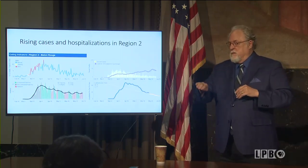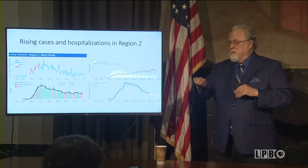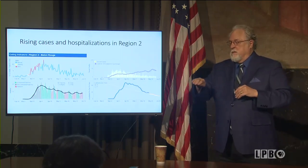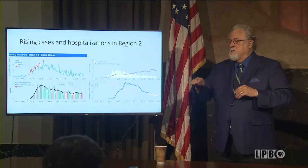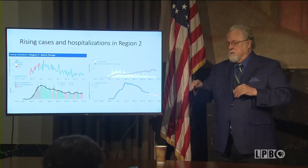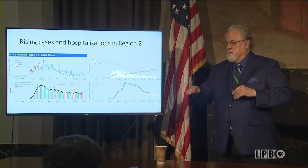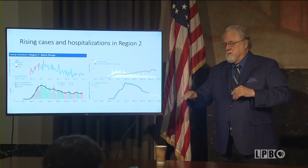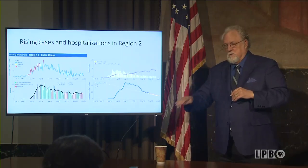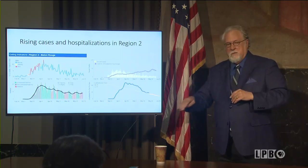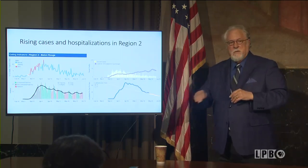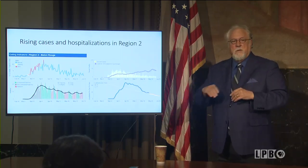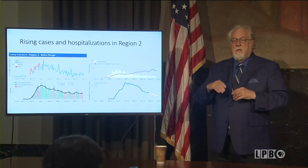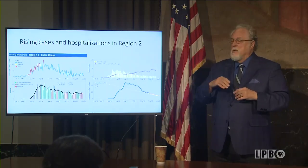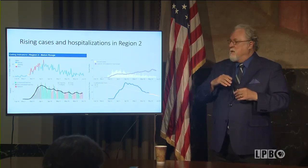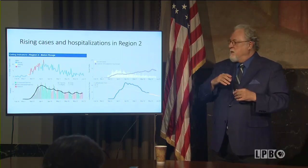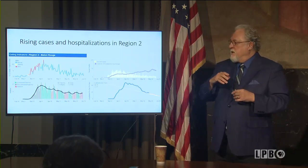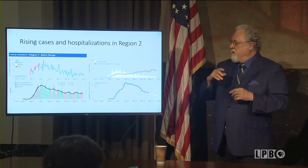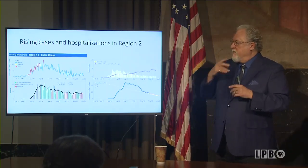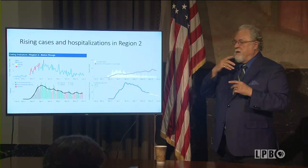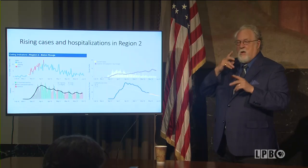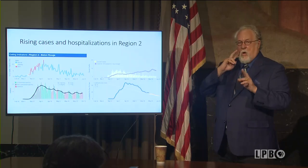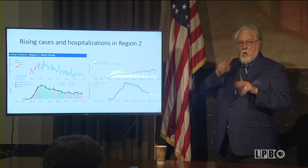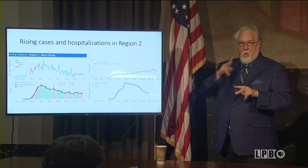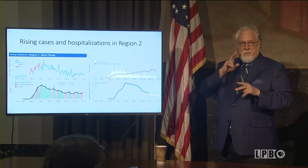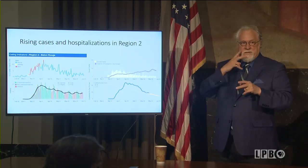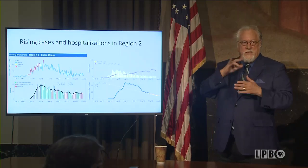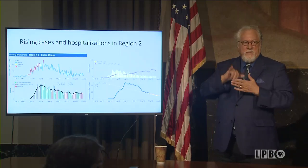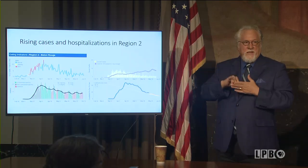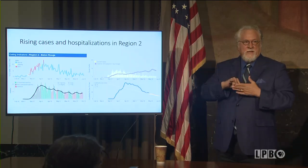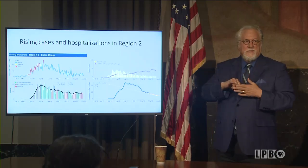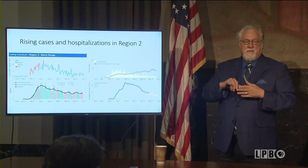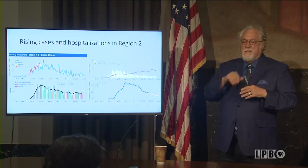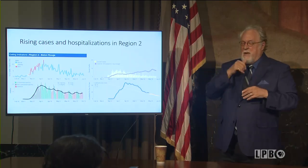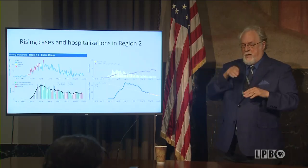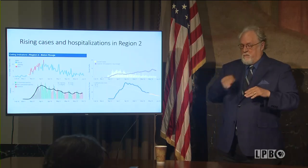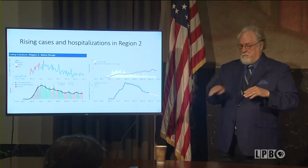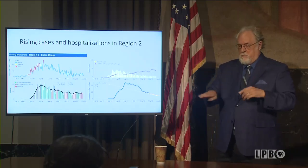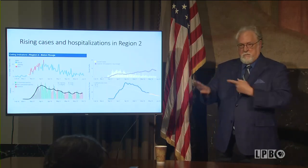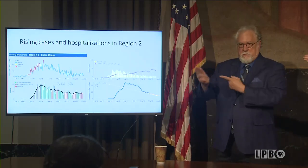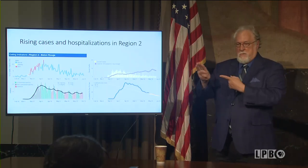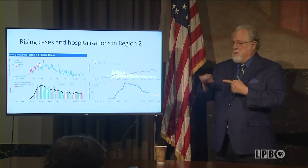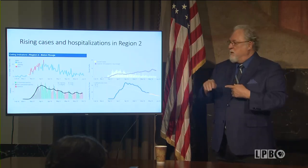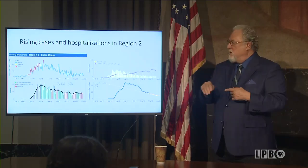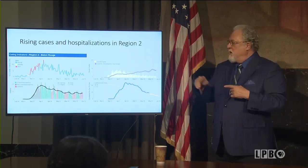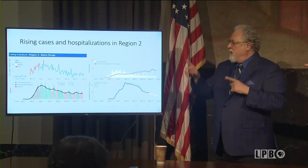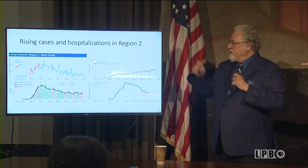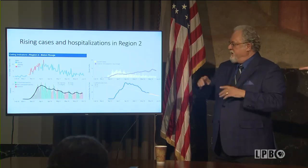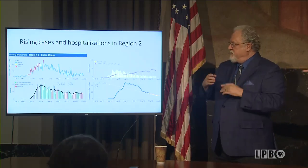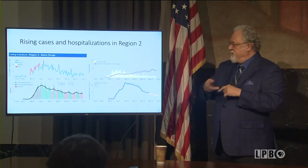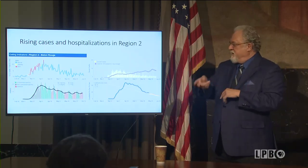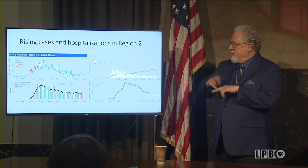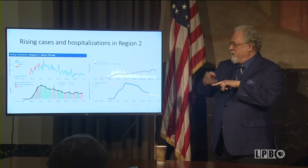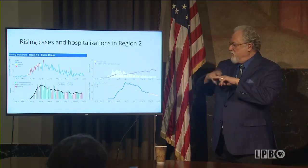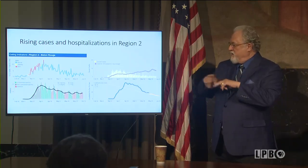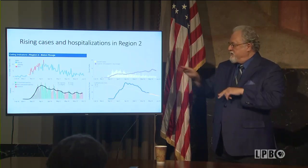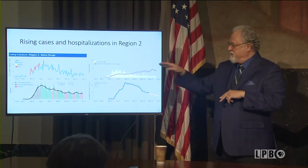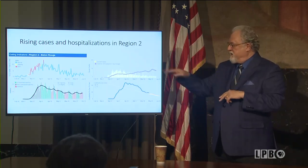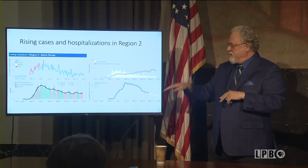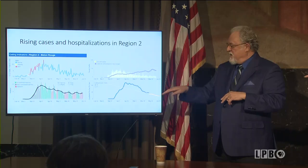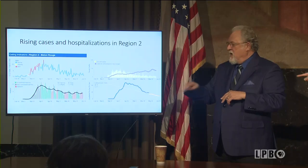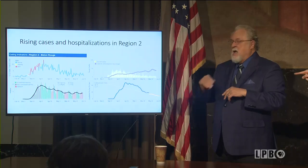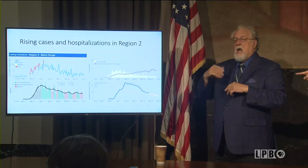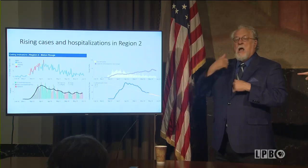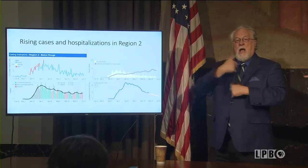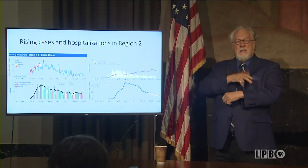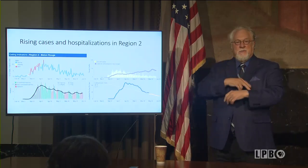it's this undulating pattern that continues, and that's not an uptick that then continues to rise. tests increasing and hospitalizations